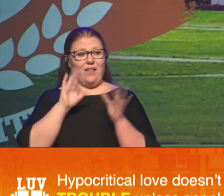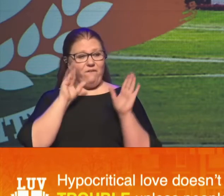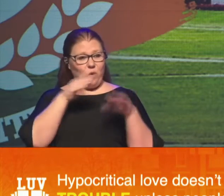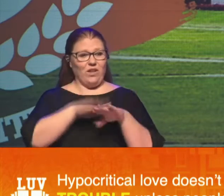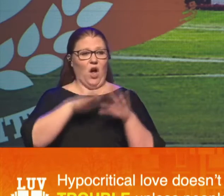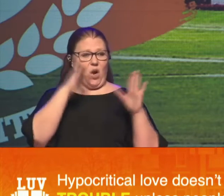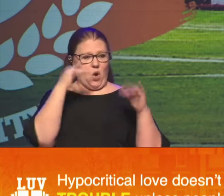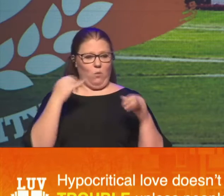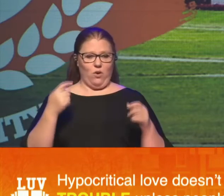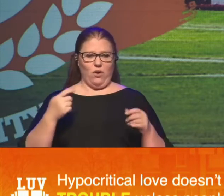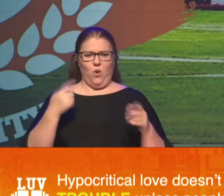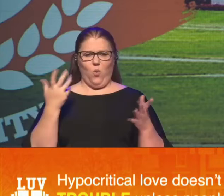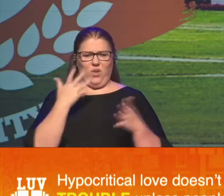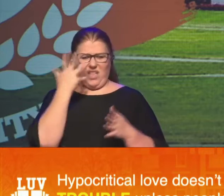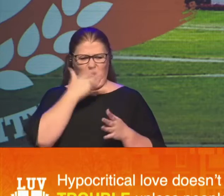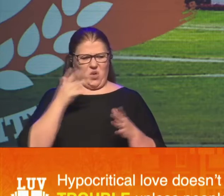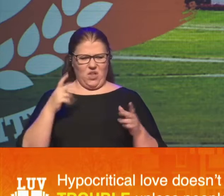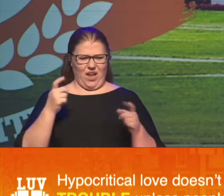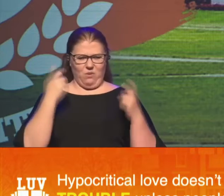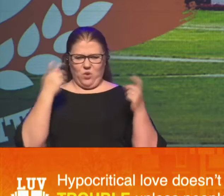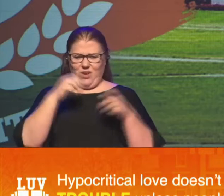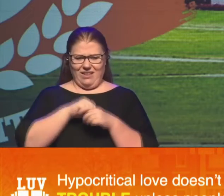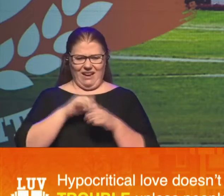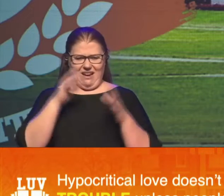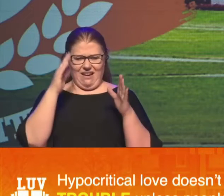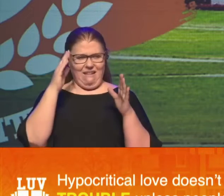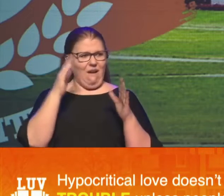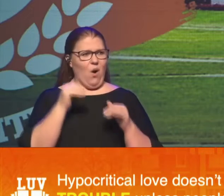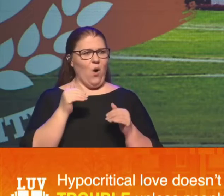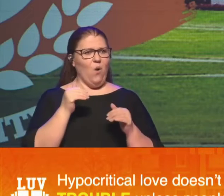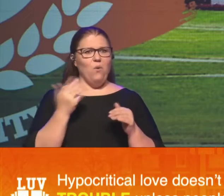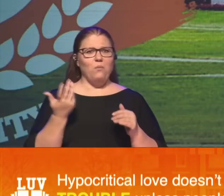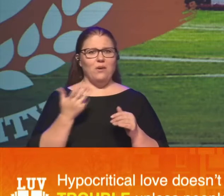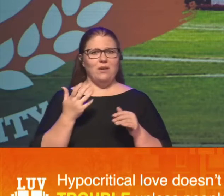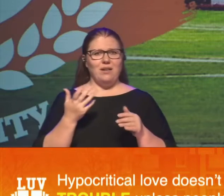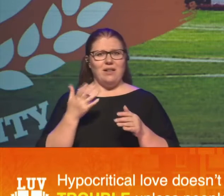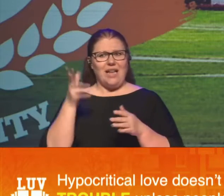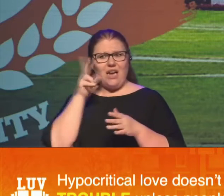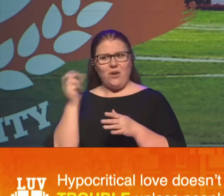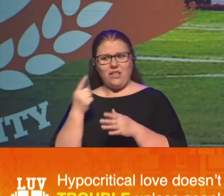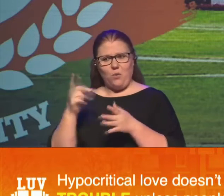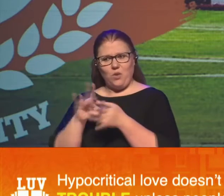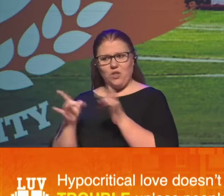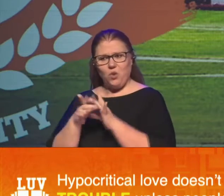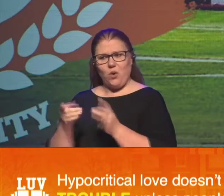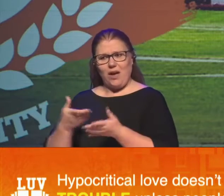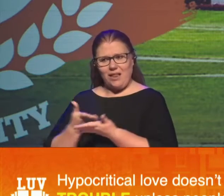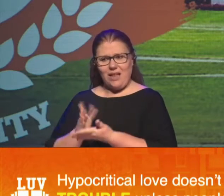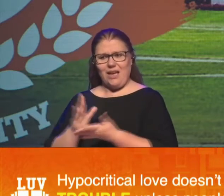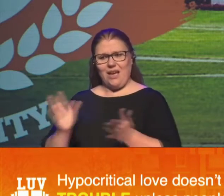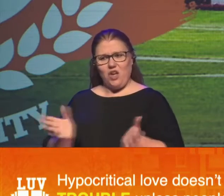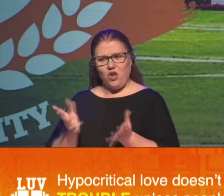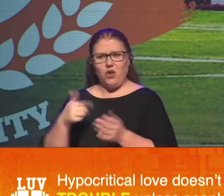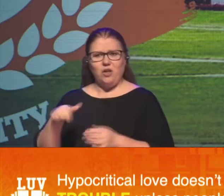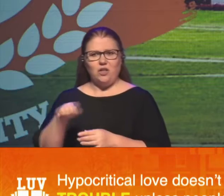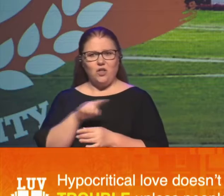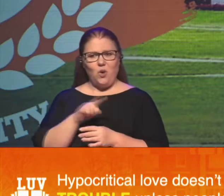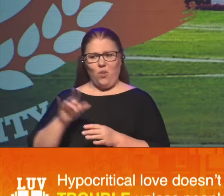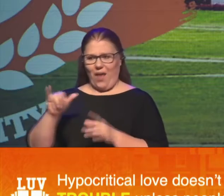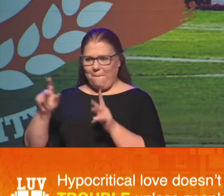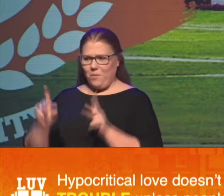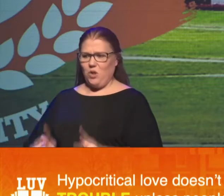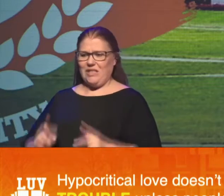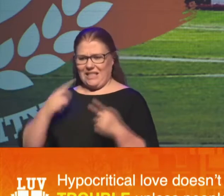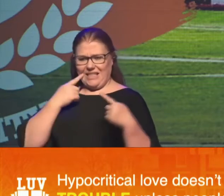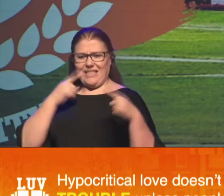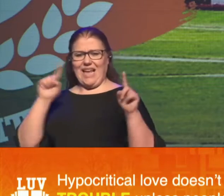Rejoicing in hope, what that looks like. Hearing somebody's story and letting it encourage you that God is faithful, that they've walked through it and come out on